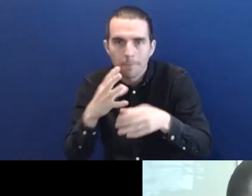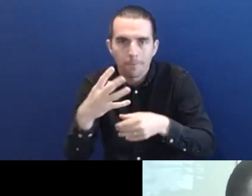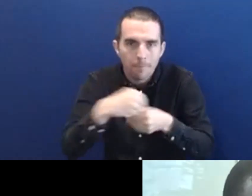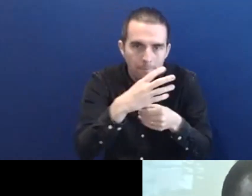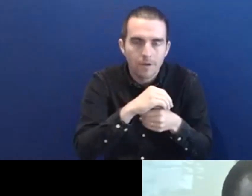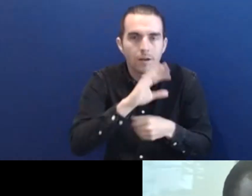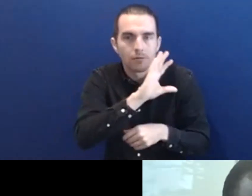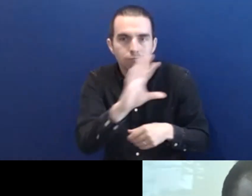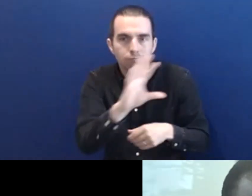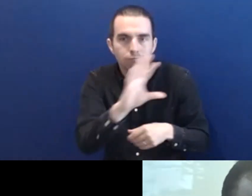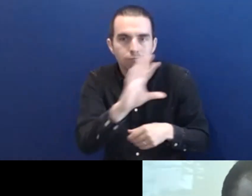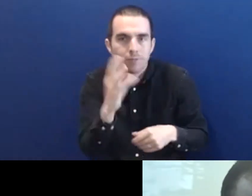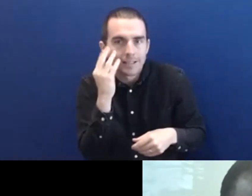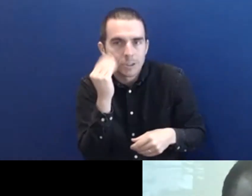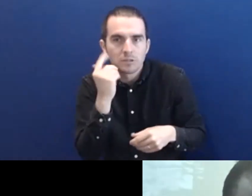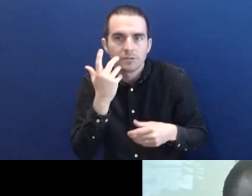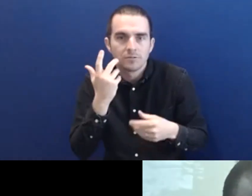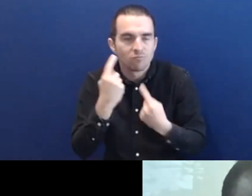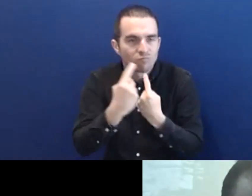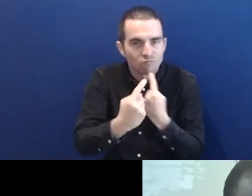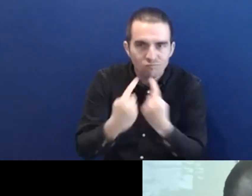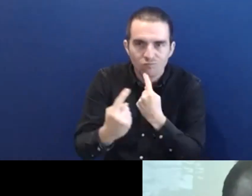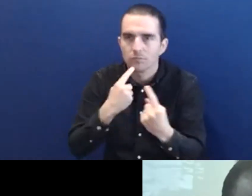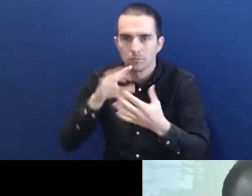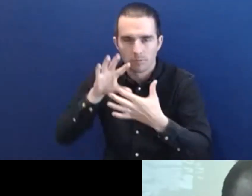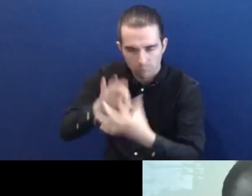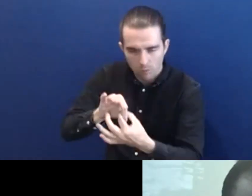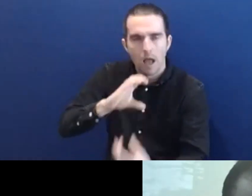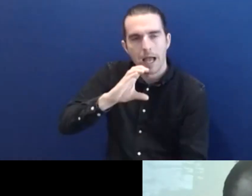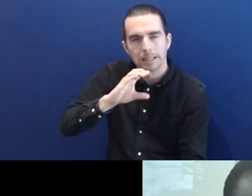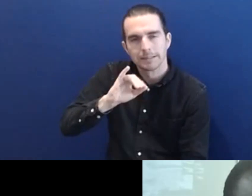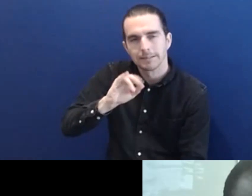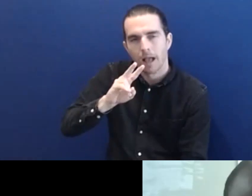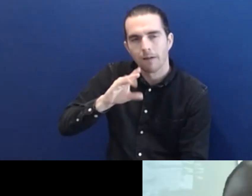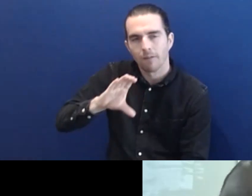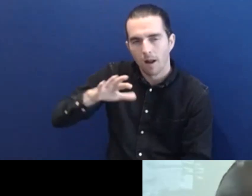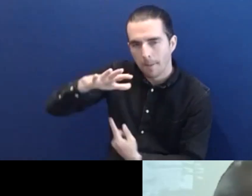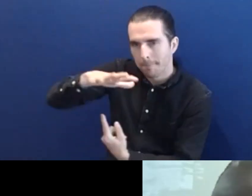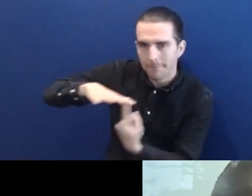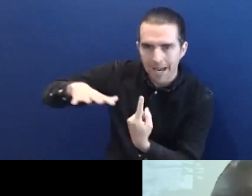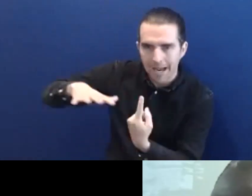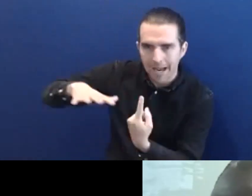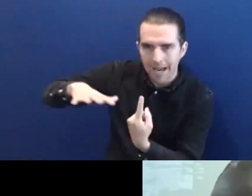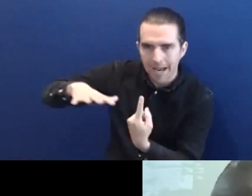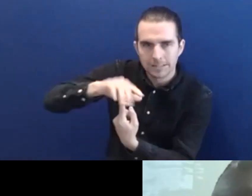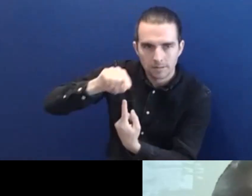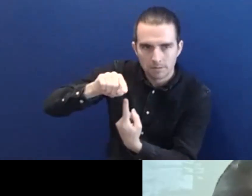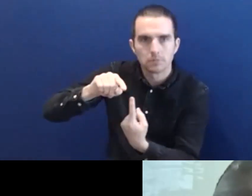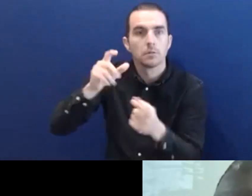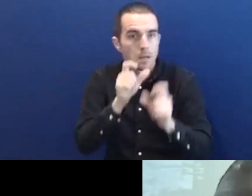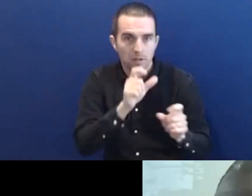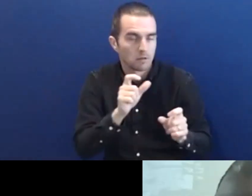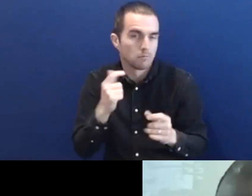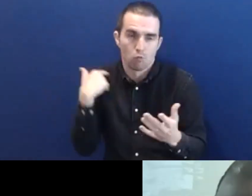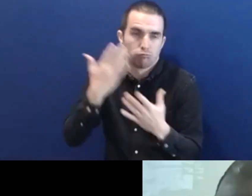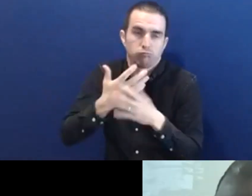and people who have done so for many, many years. So I would like to move on to Deborah.